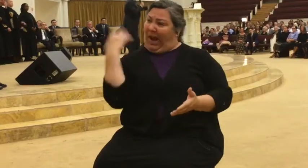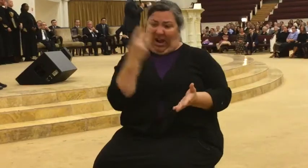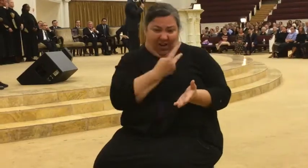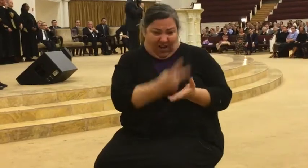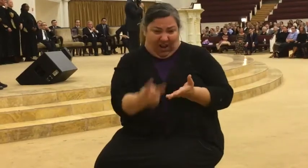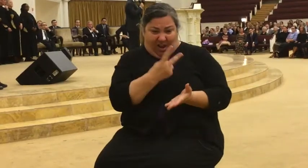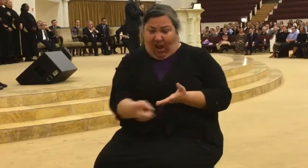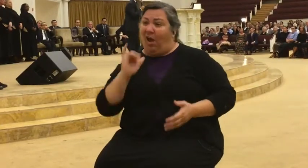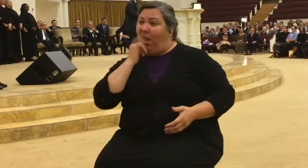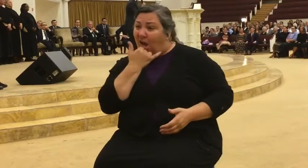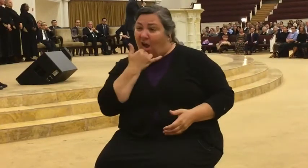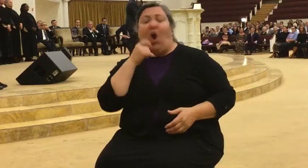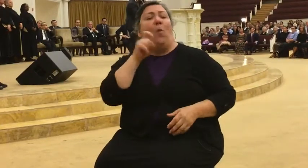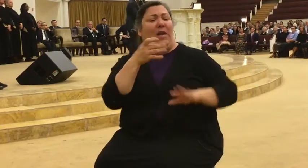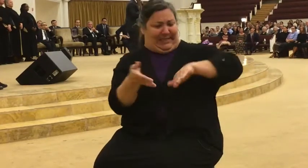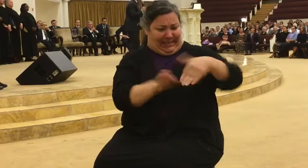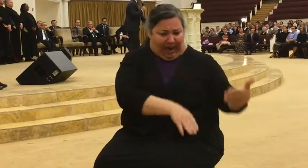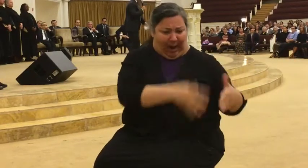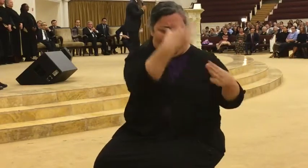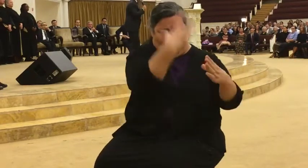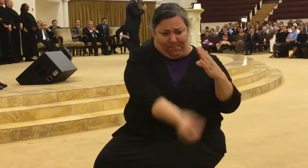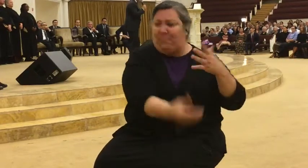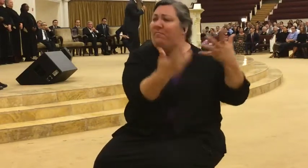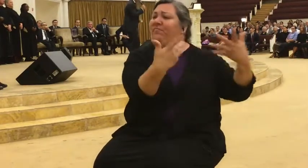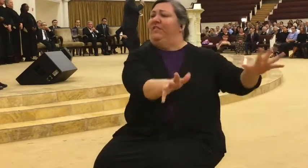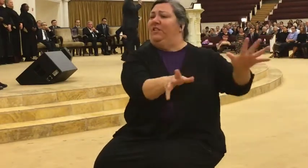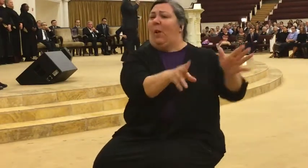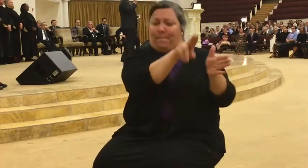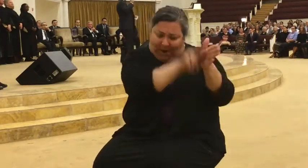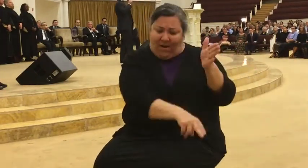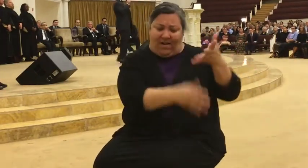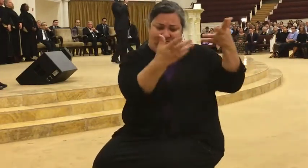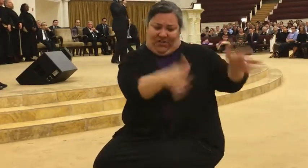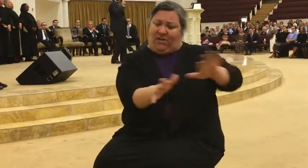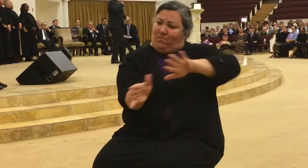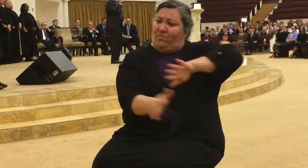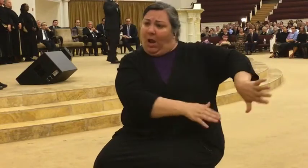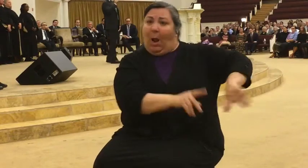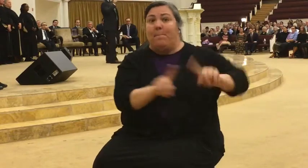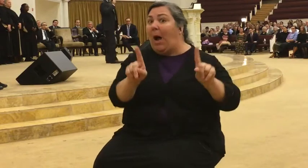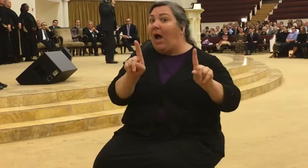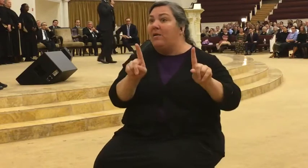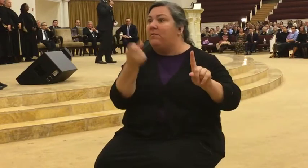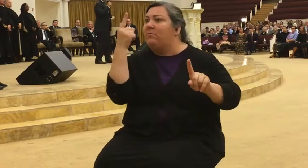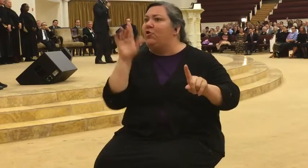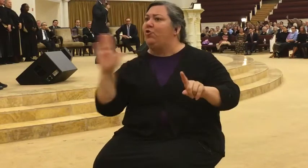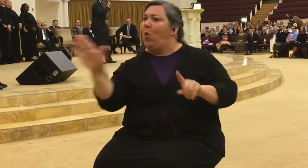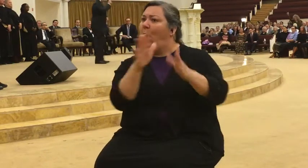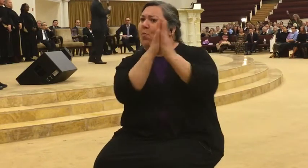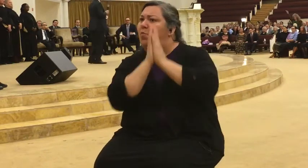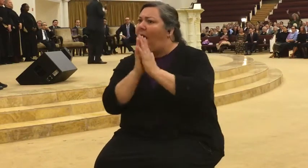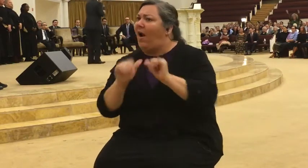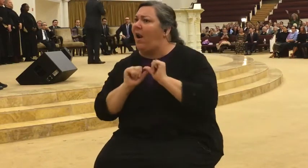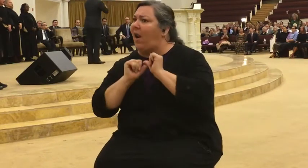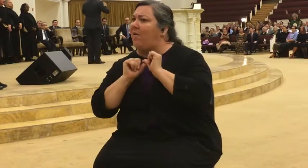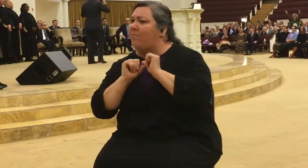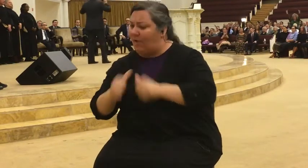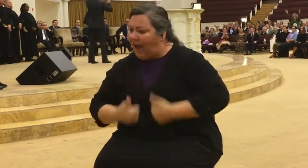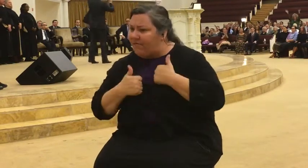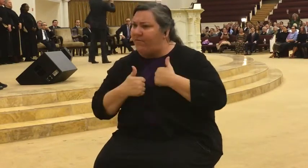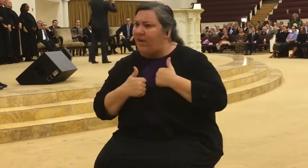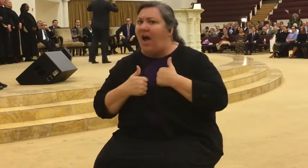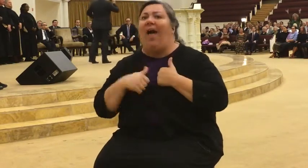mistakes were supposed to die. You got to bury them and let them go. But your prayer life was not supposed to die.